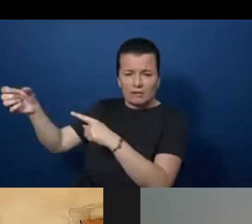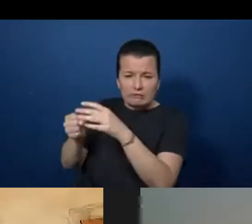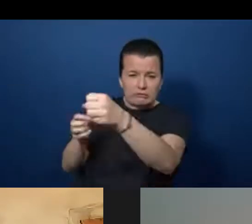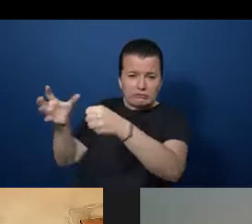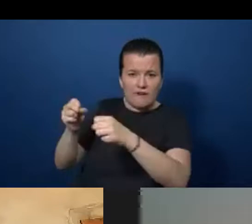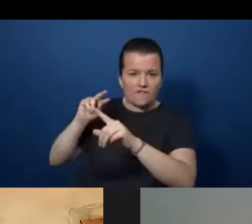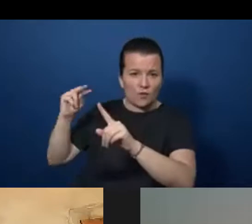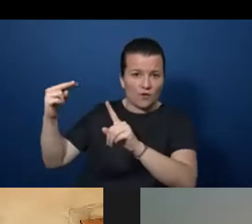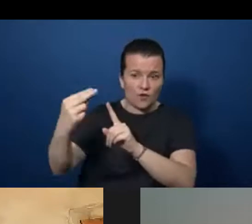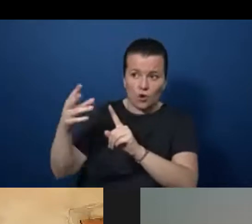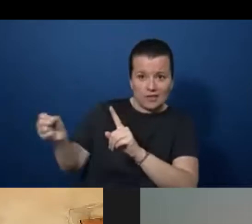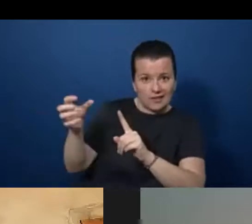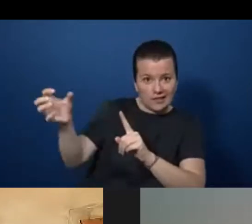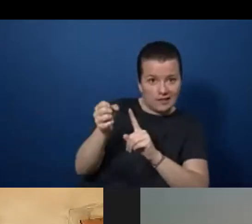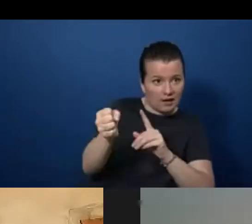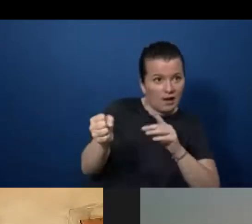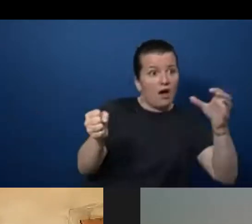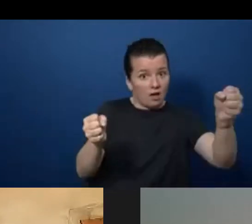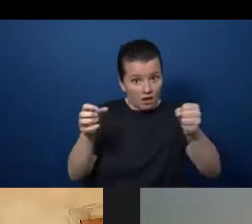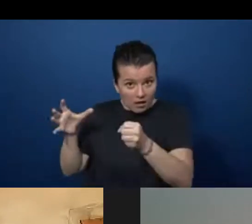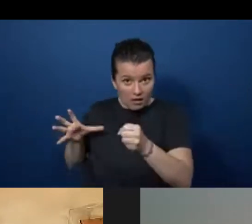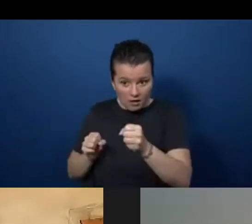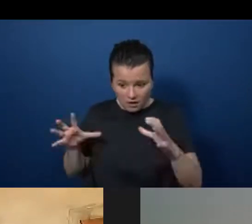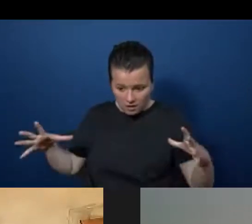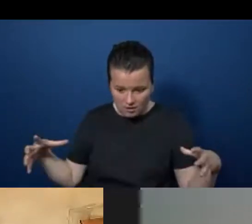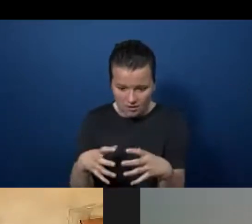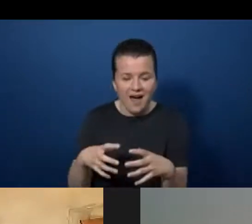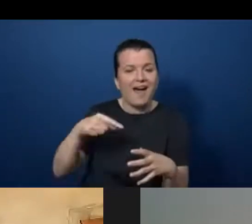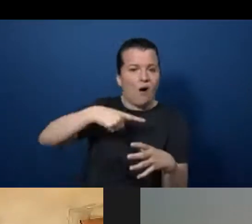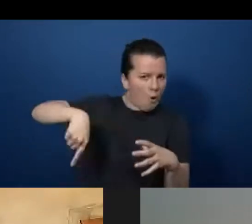that getting to know you process was really important to